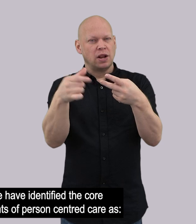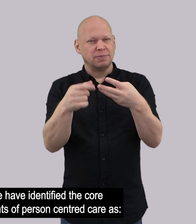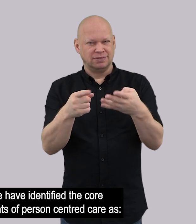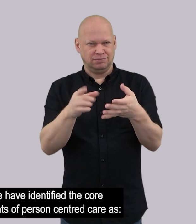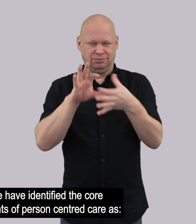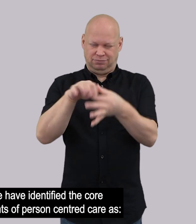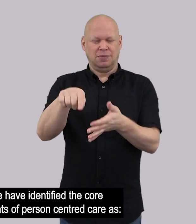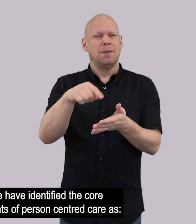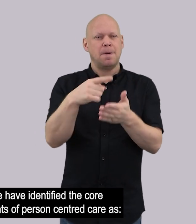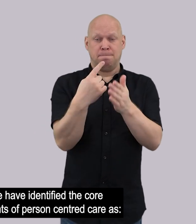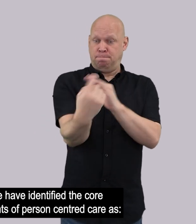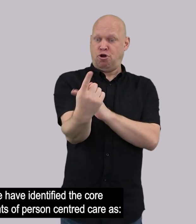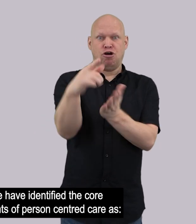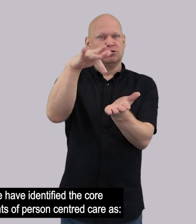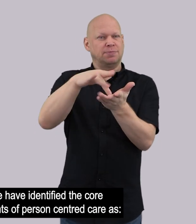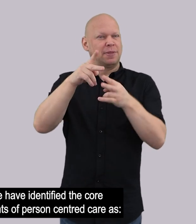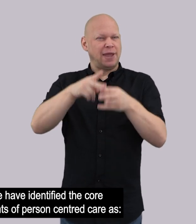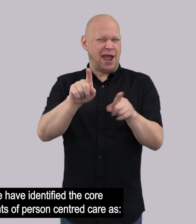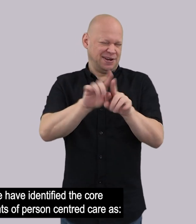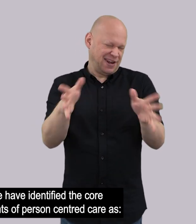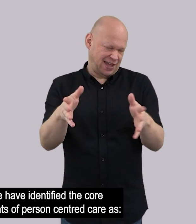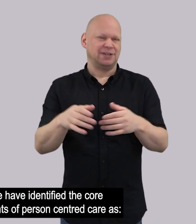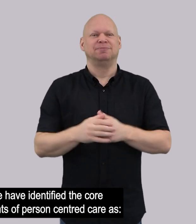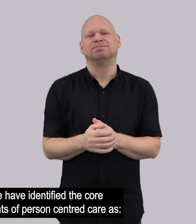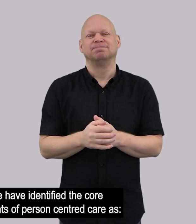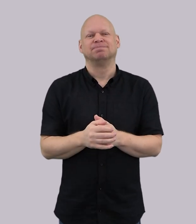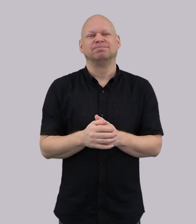We have identified the core elements of person-centred care as